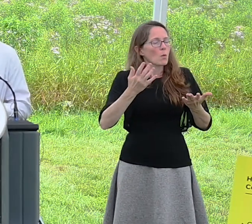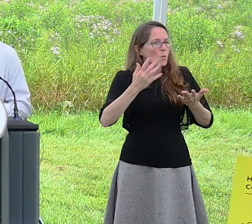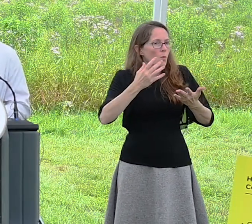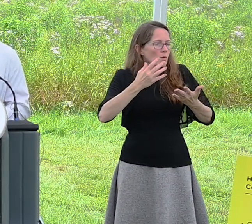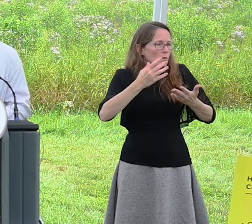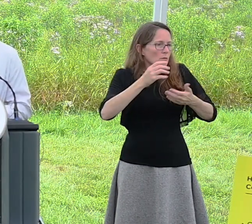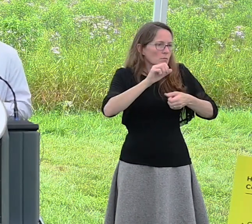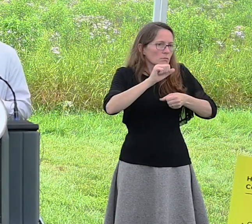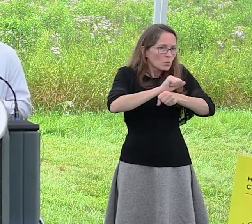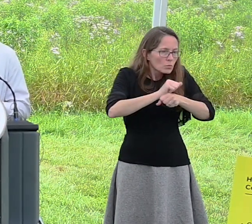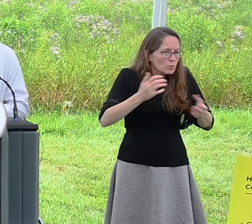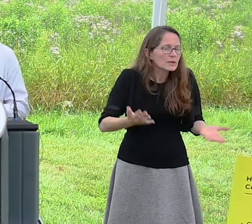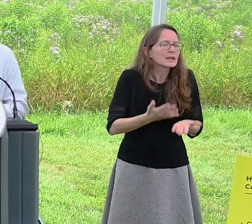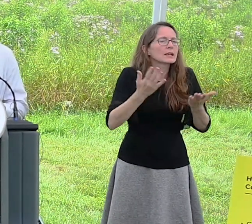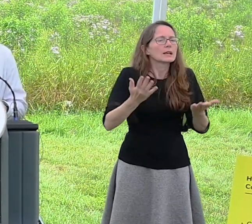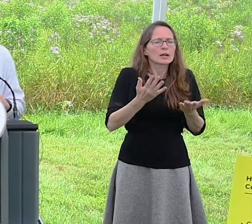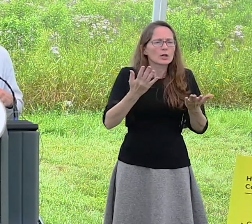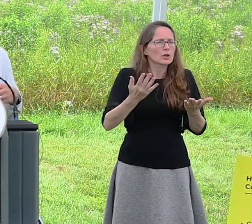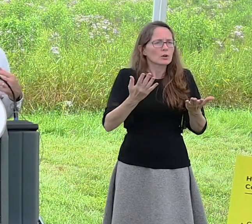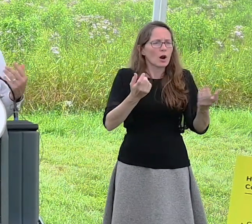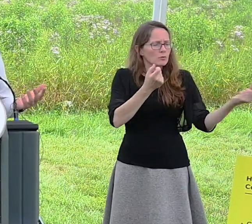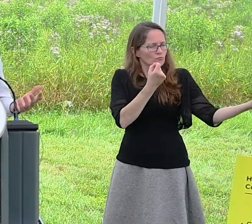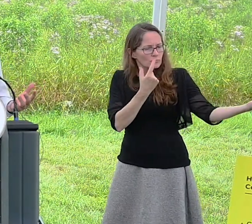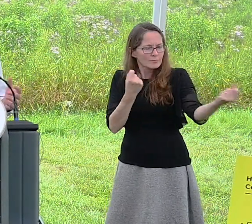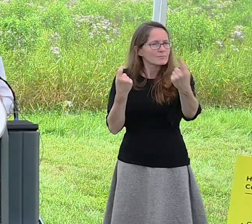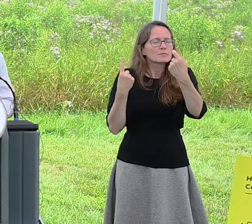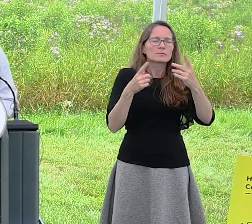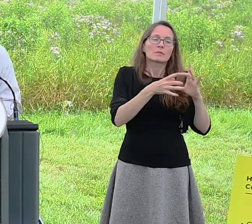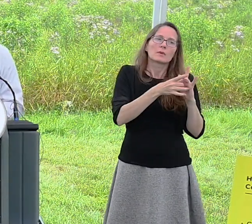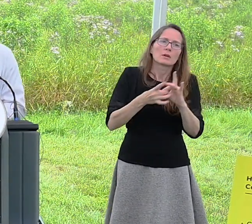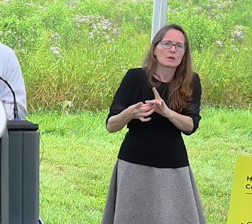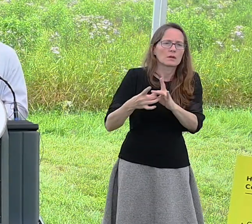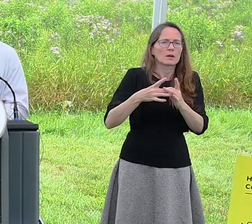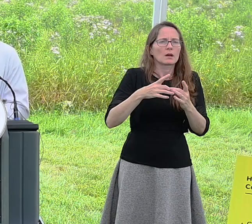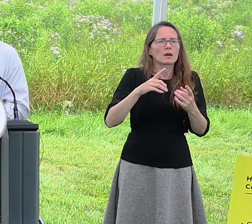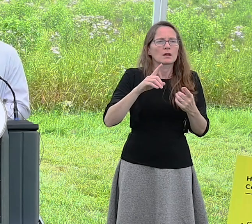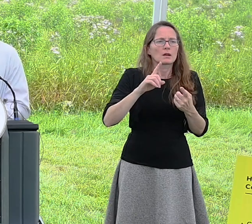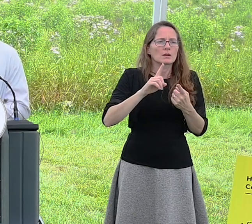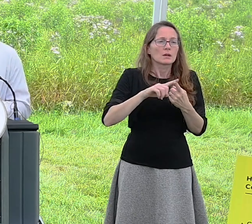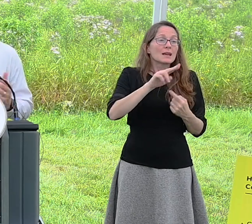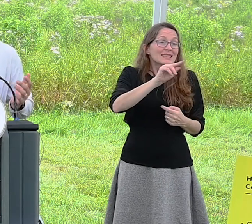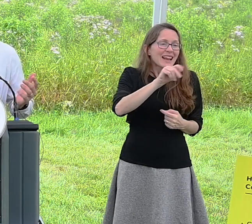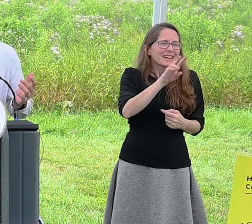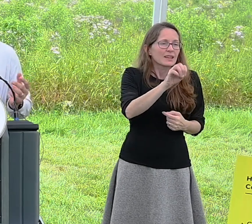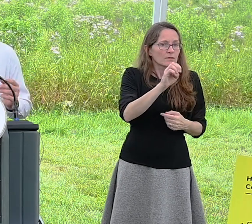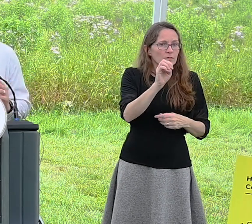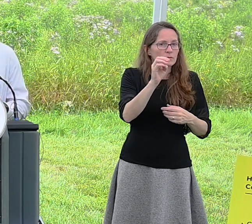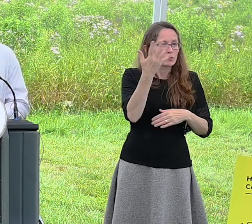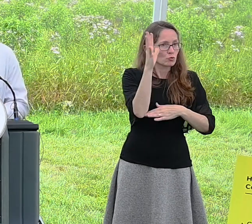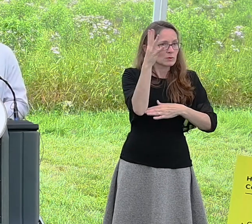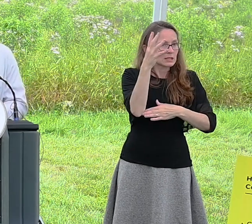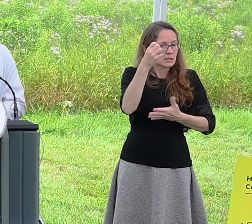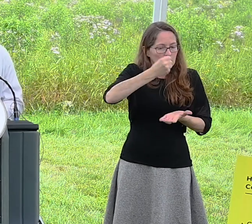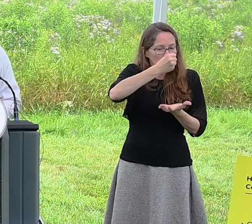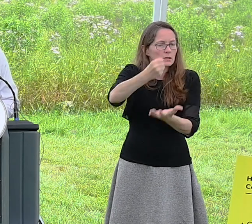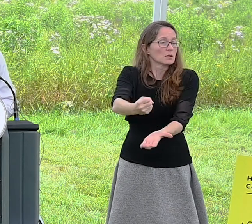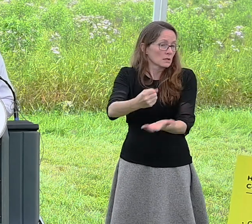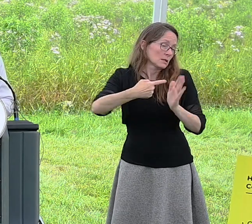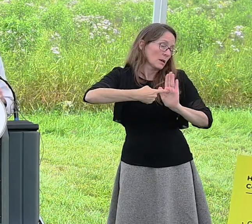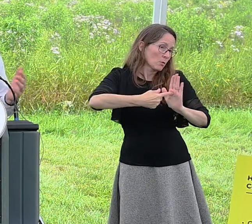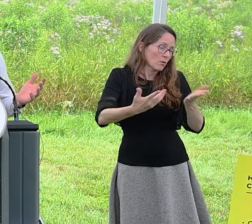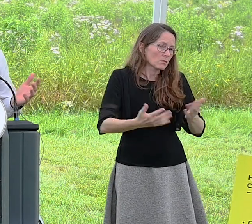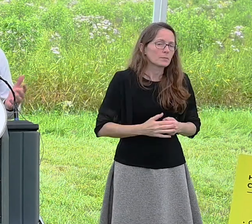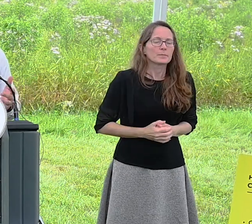around climate change, stormwater management, native tree plantings, for example. Now, CA and Howard